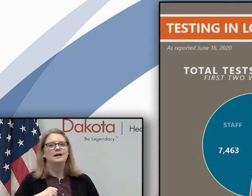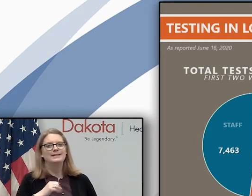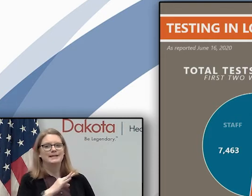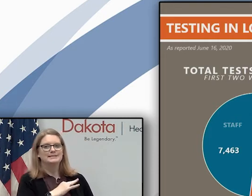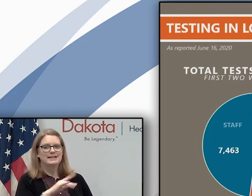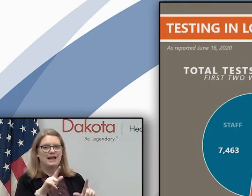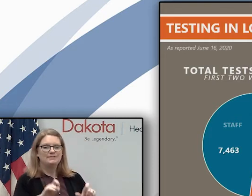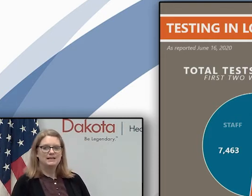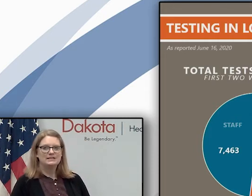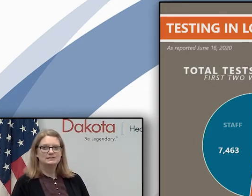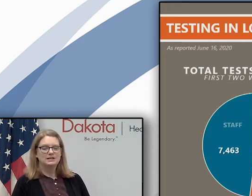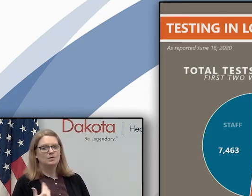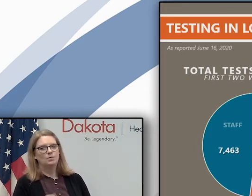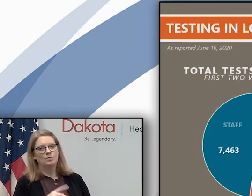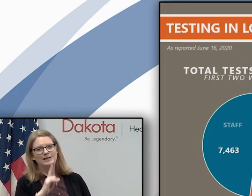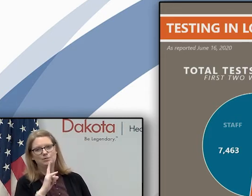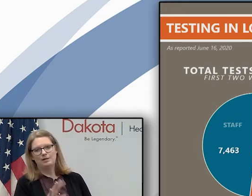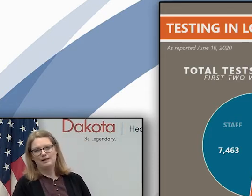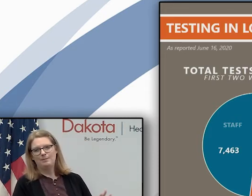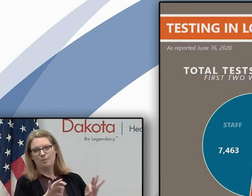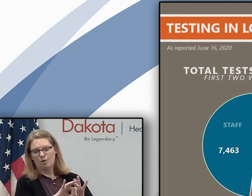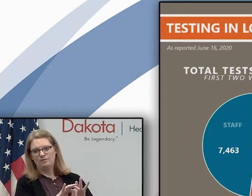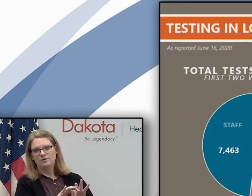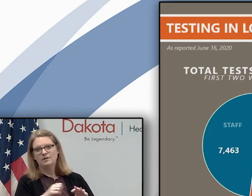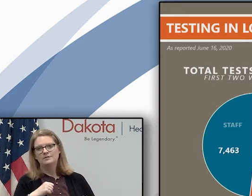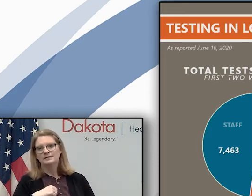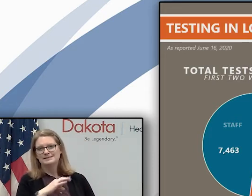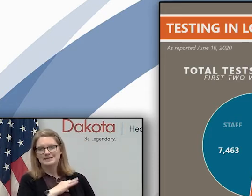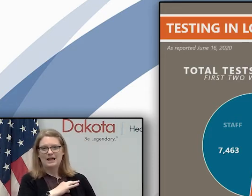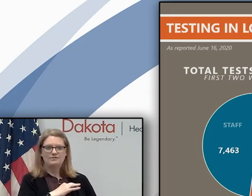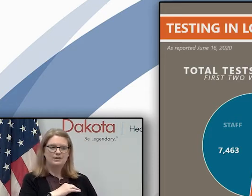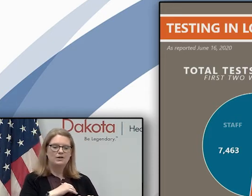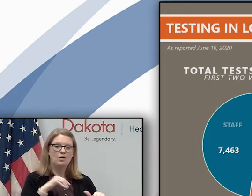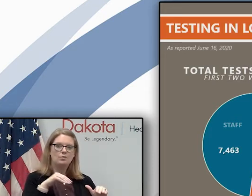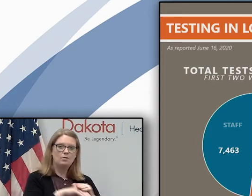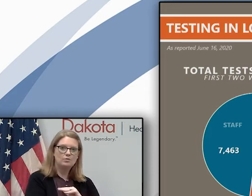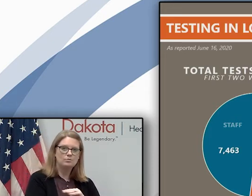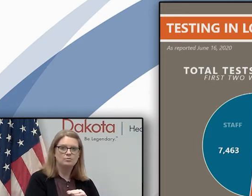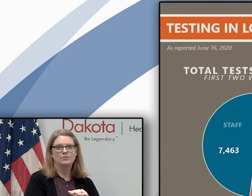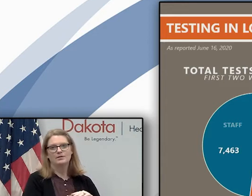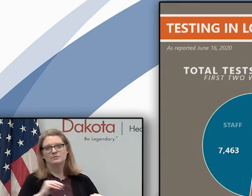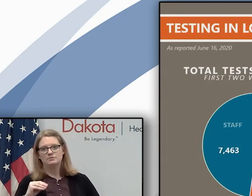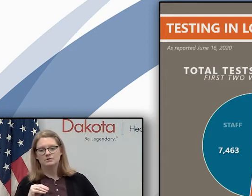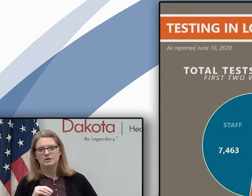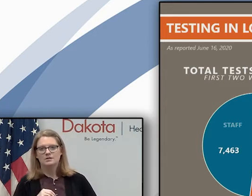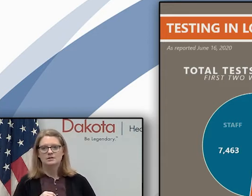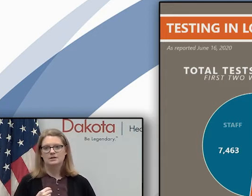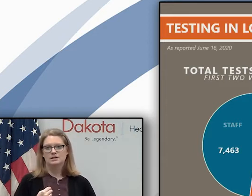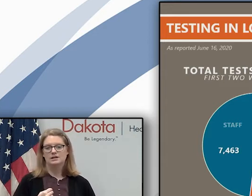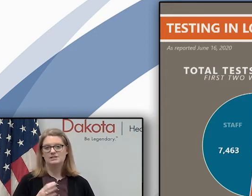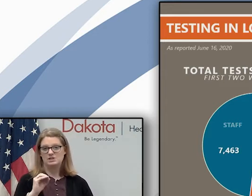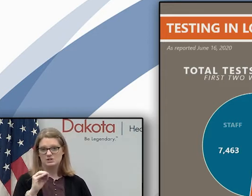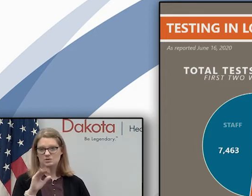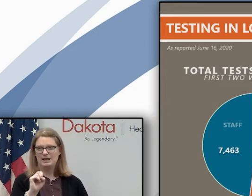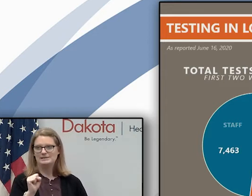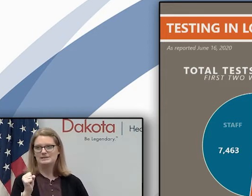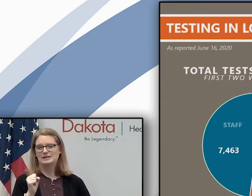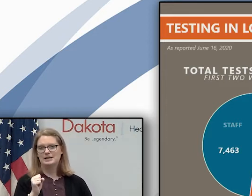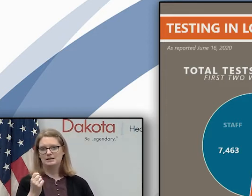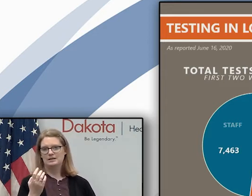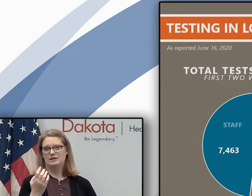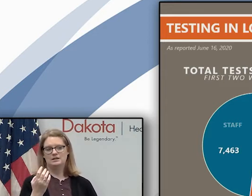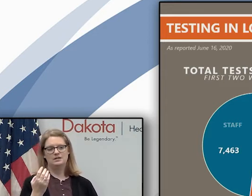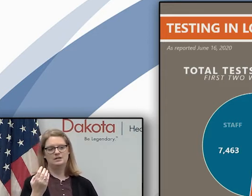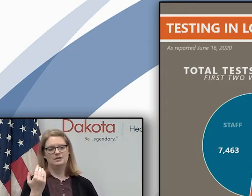side, which is really critical because staff coming and going from those facilities, we've had 0 cases in 4 out of the last 14 days,